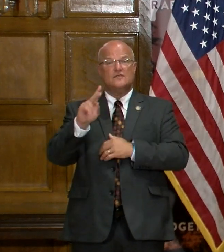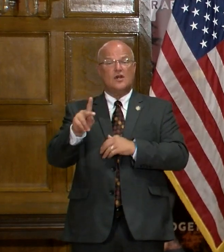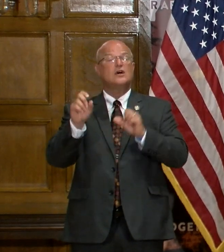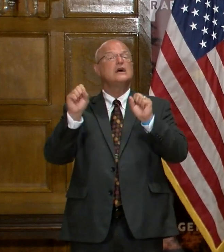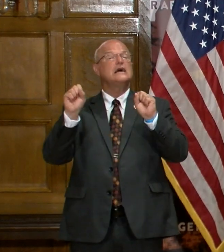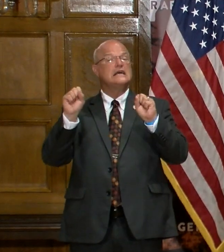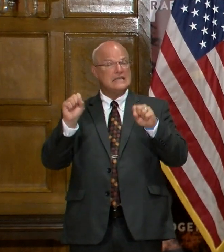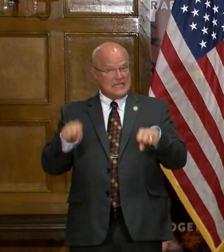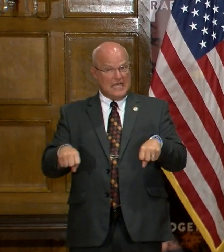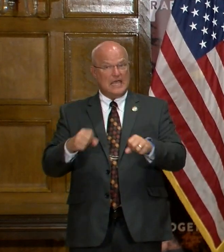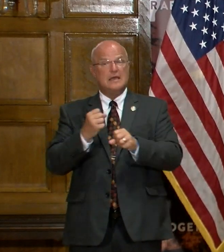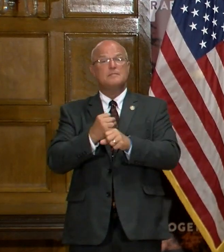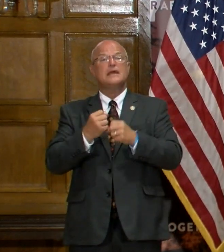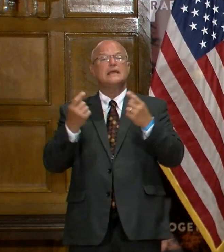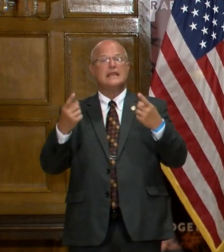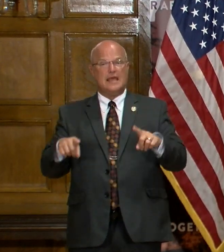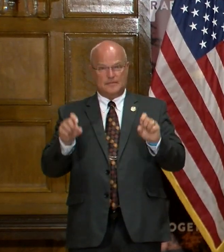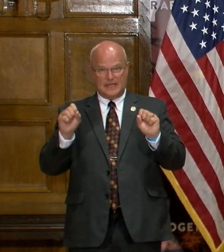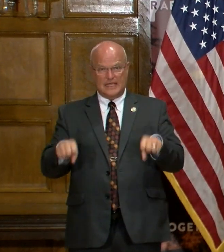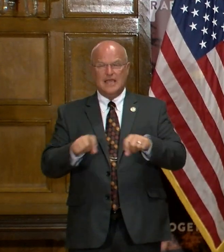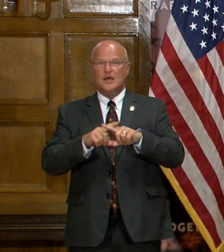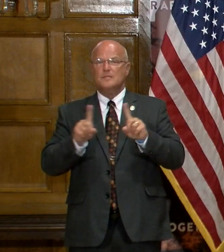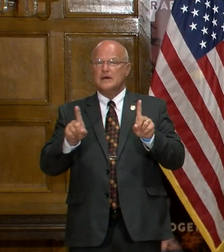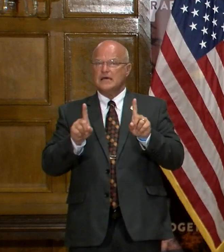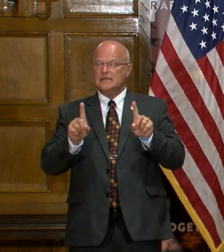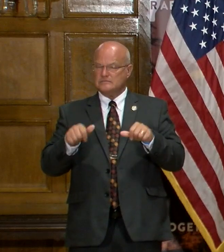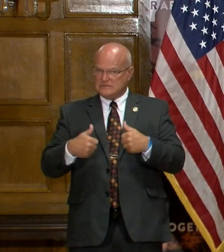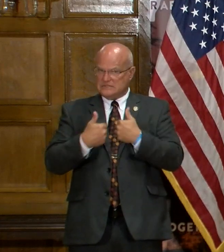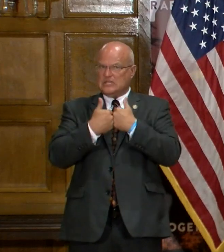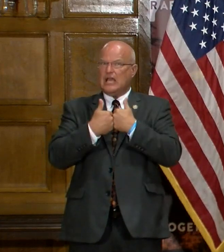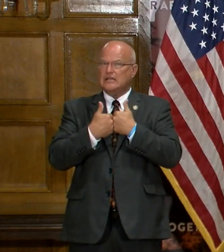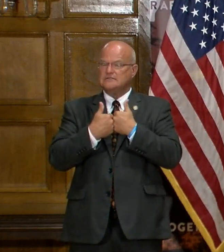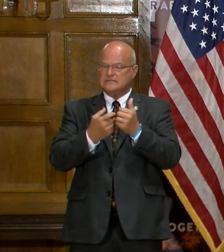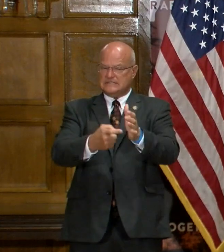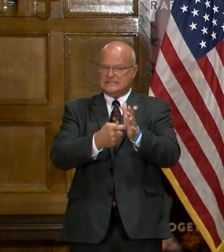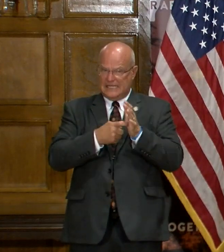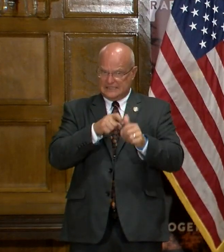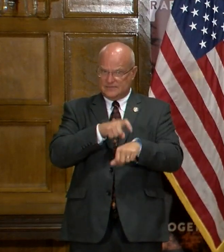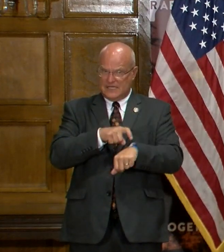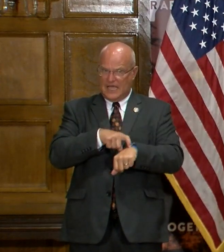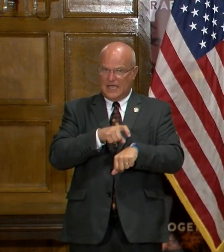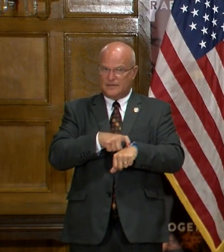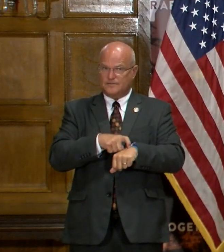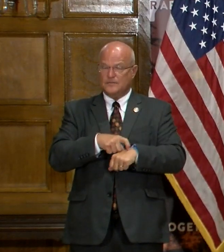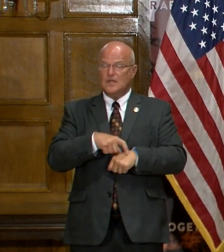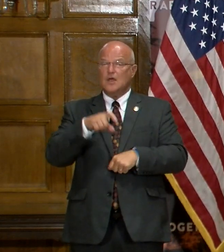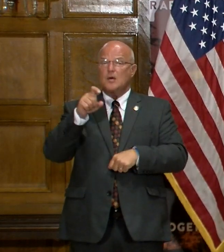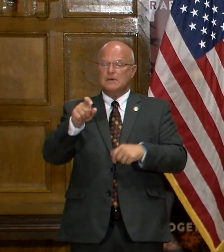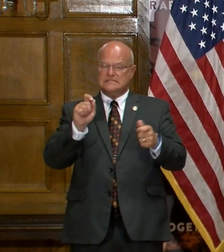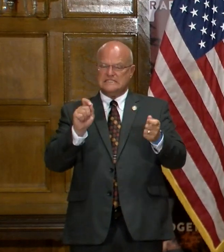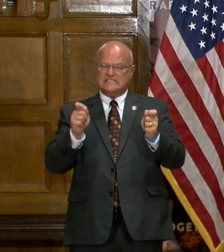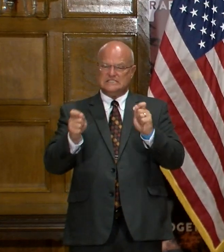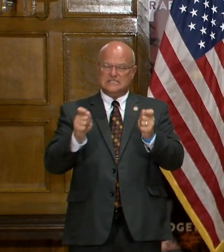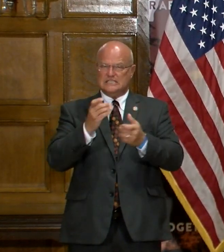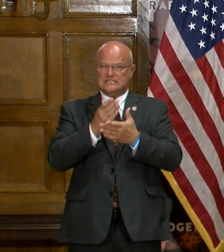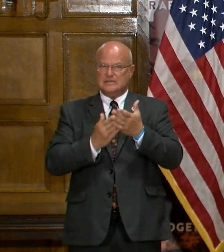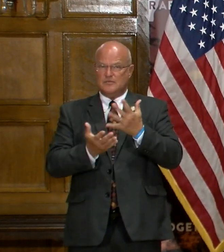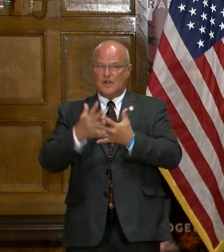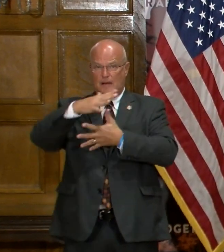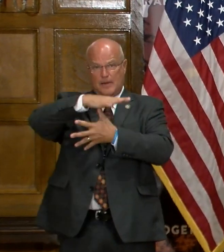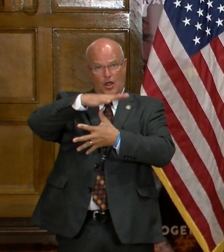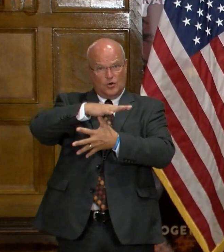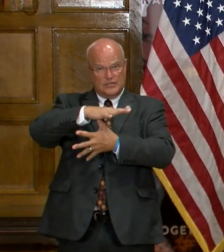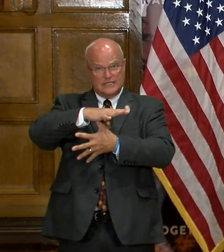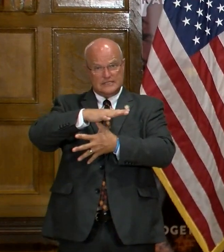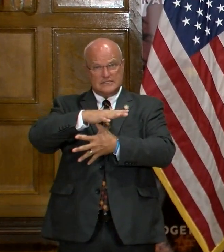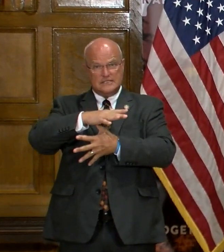Arkansas can make that happen, but it would be challenging and would take some time. We will have to adjust some of our